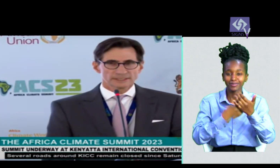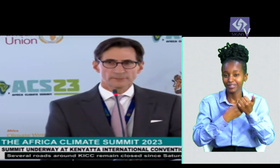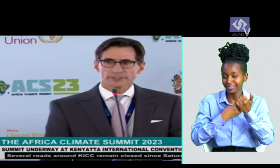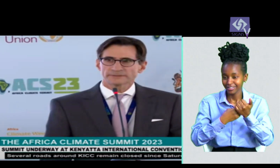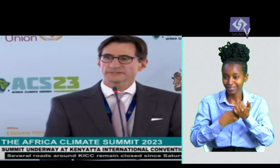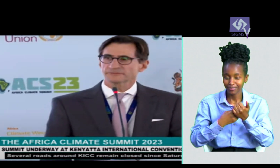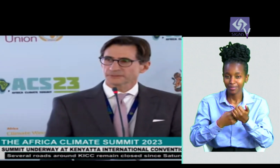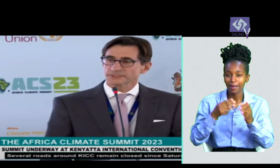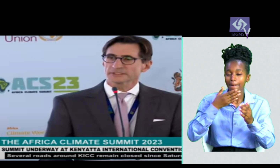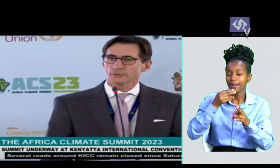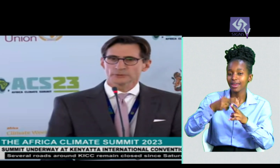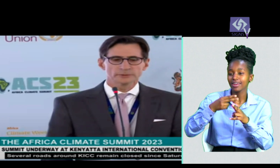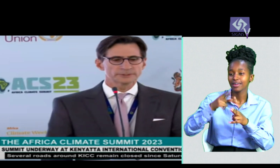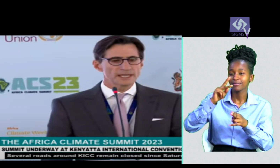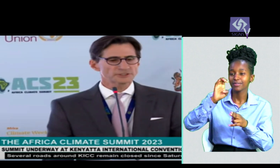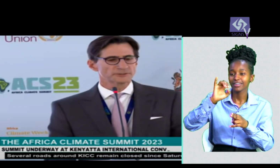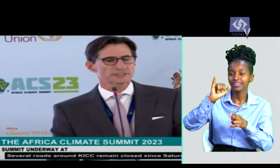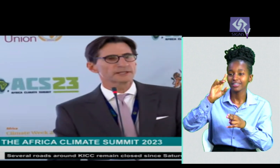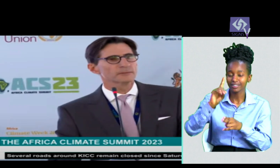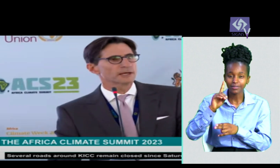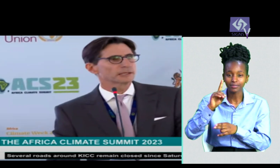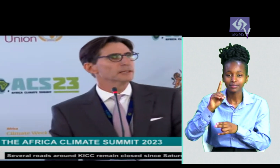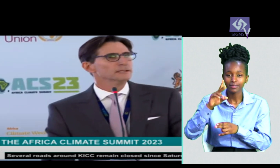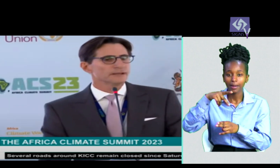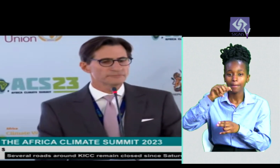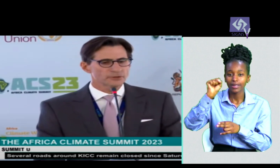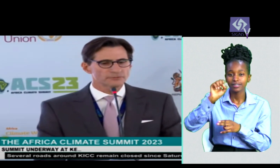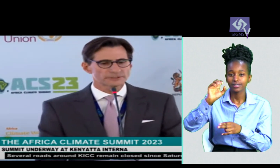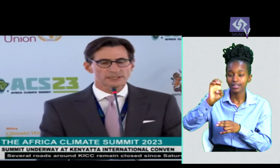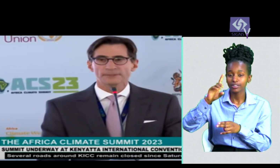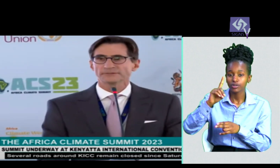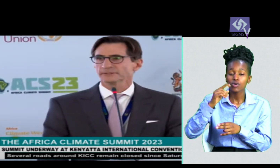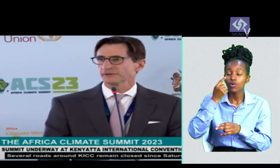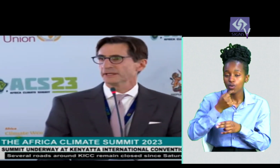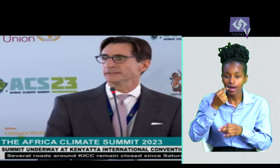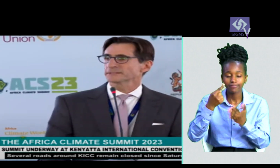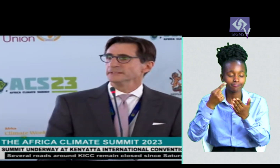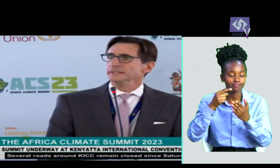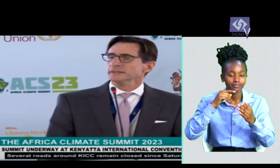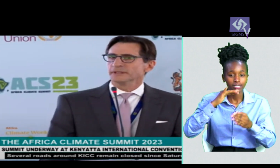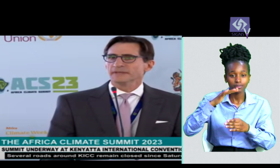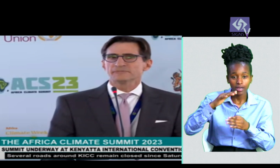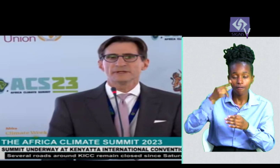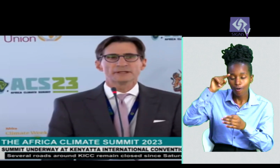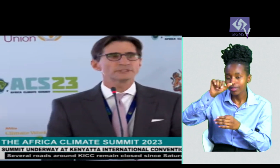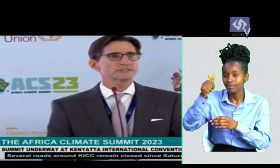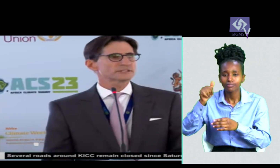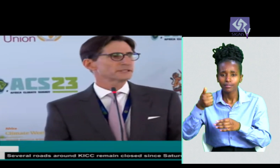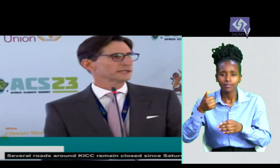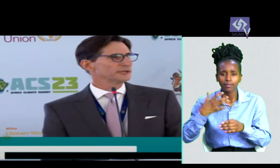to celebrate this first in the world national scale model of devolved climate finance. But in that vein, I want to start